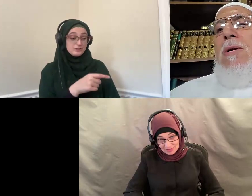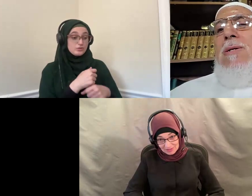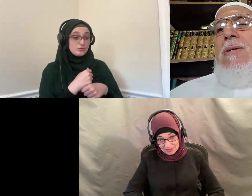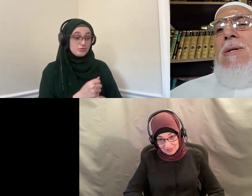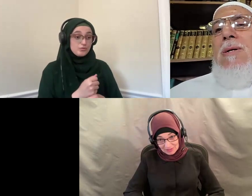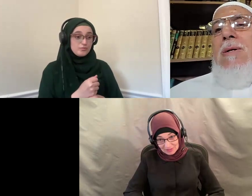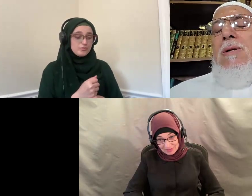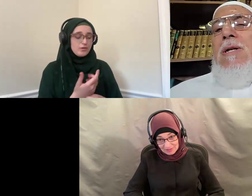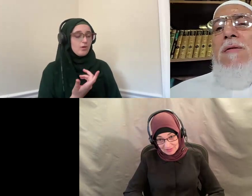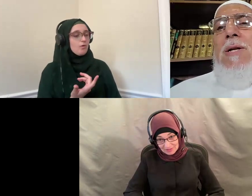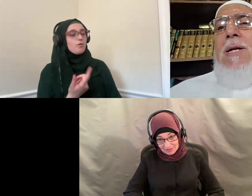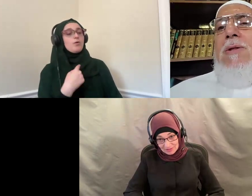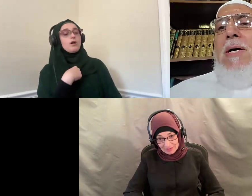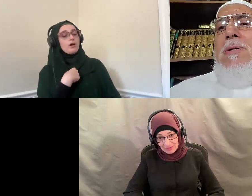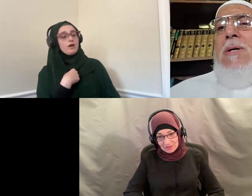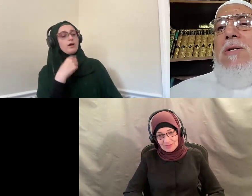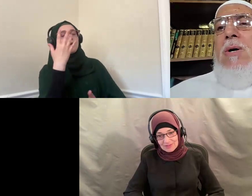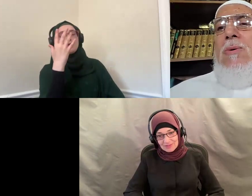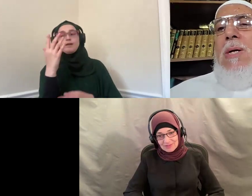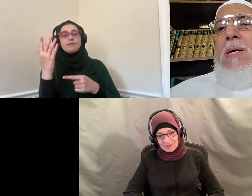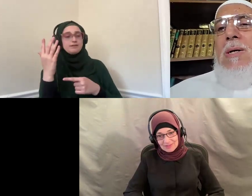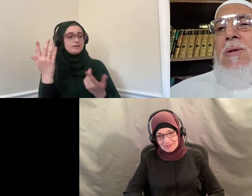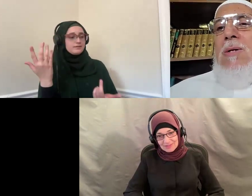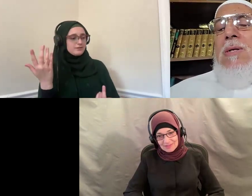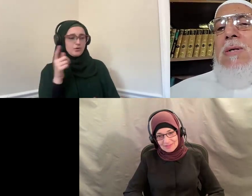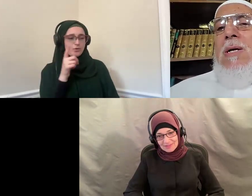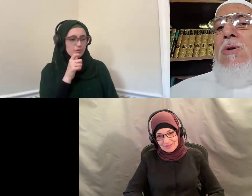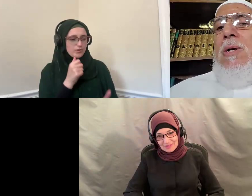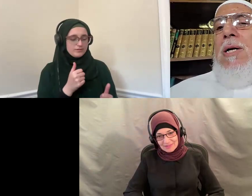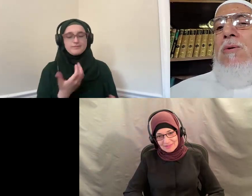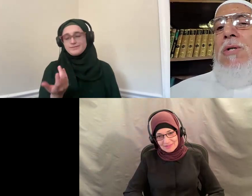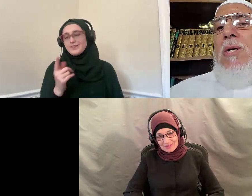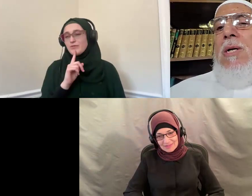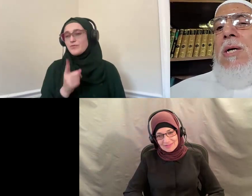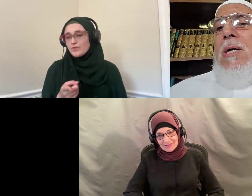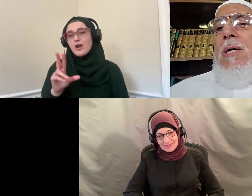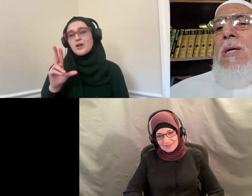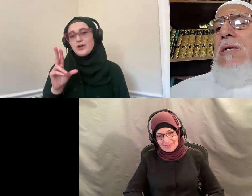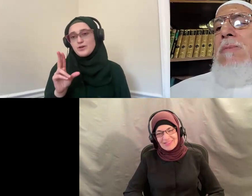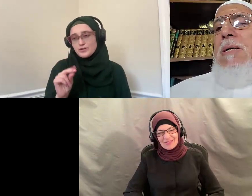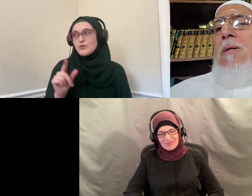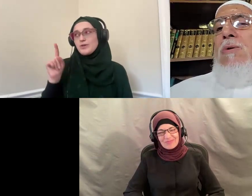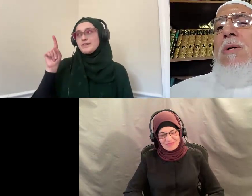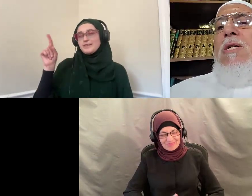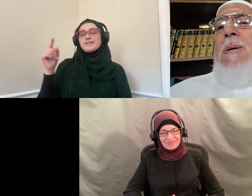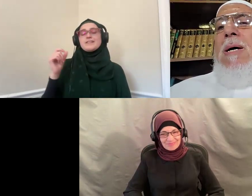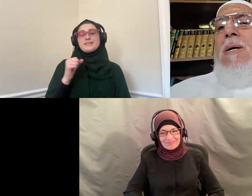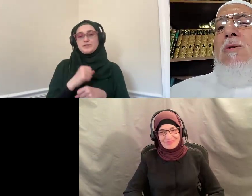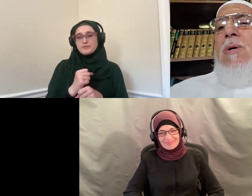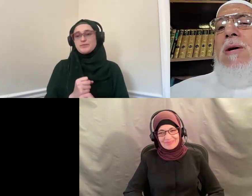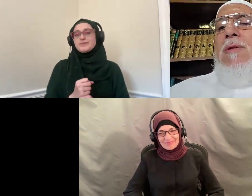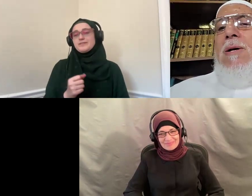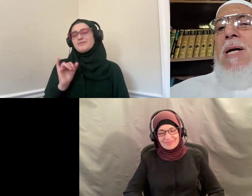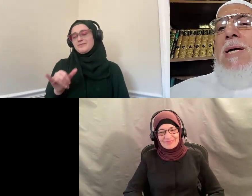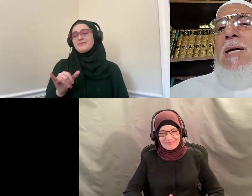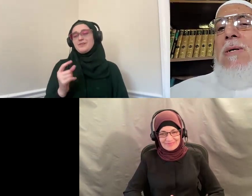its trees? Definitely the answer is known. This is a rhetorical question. It's meant to inspire us